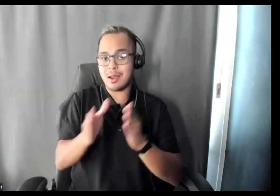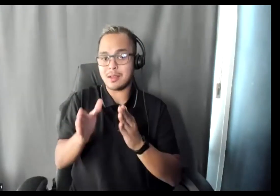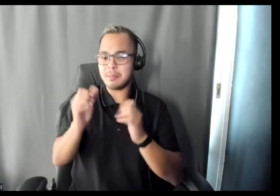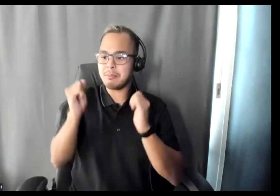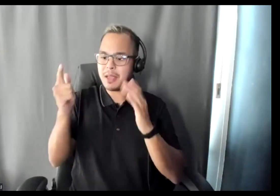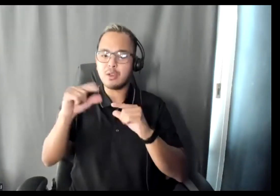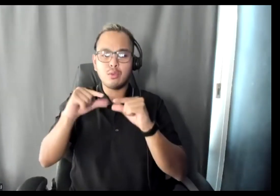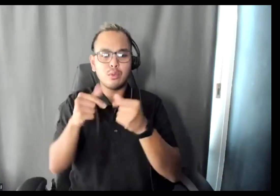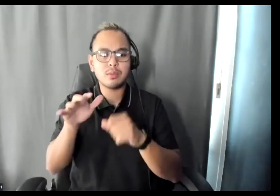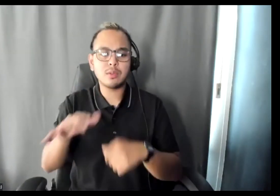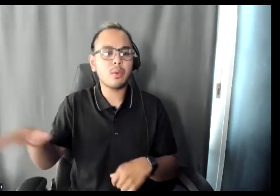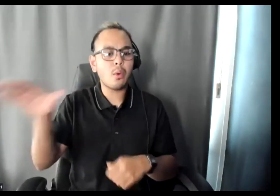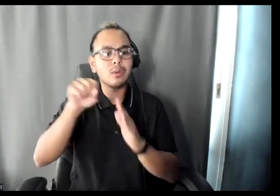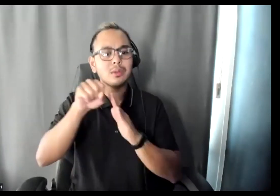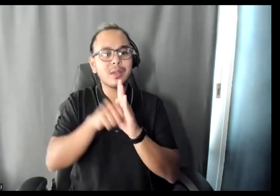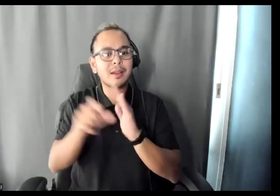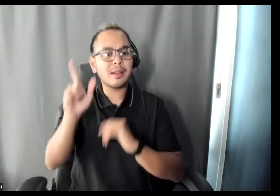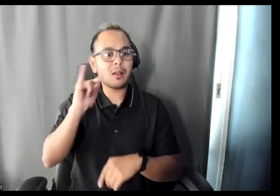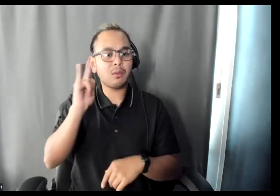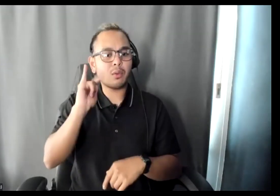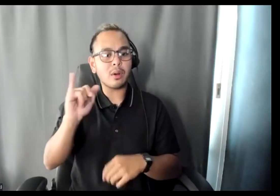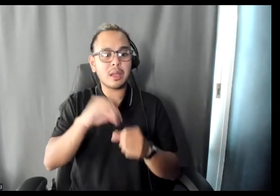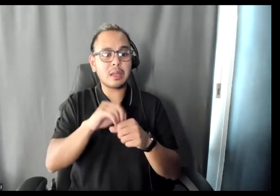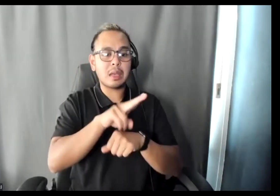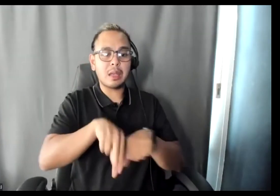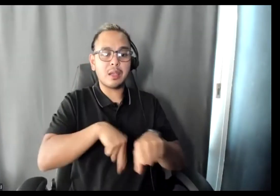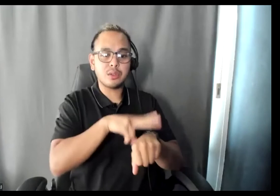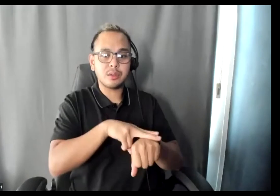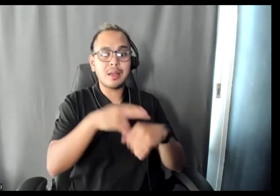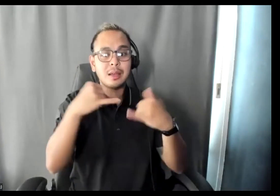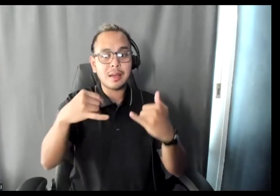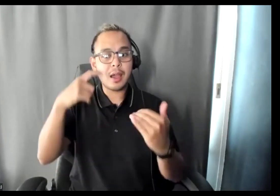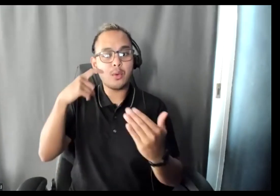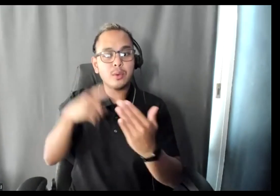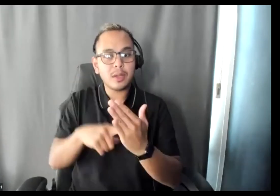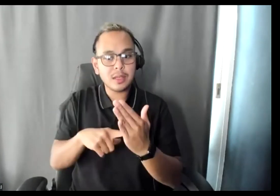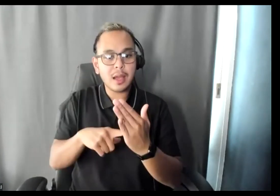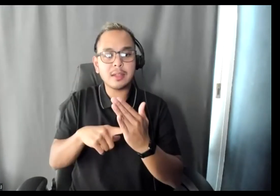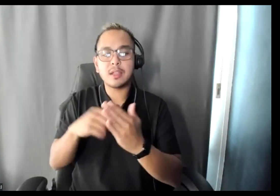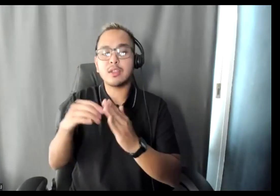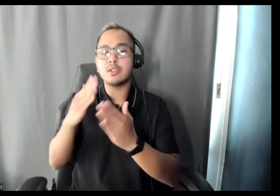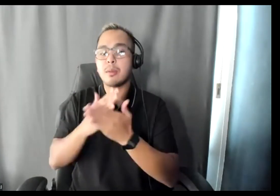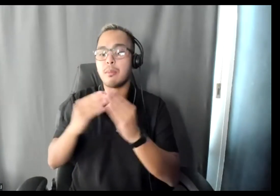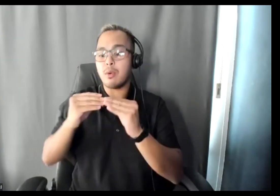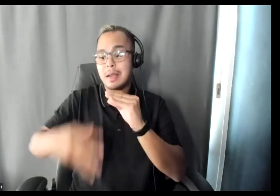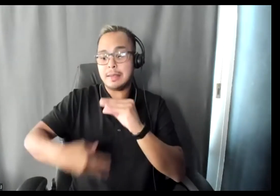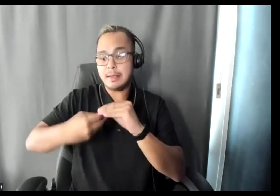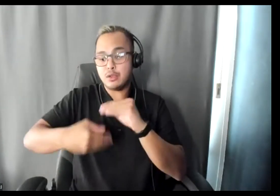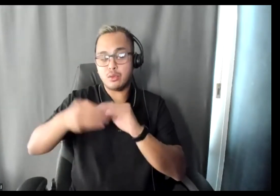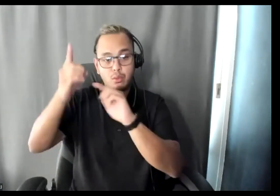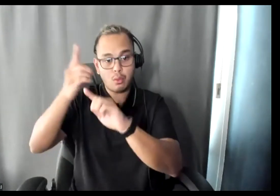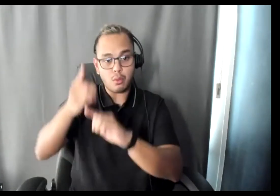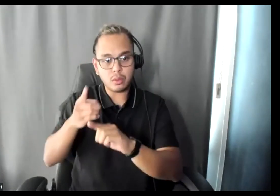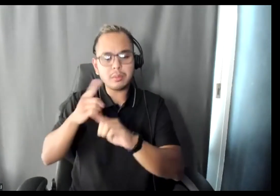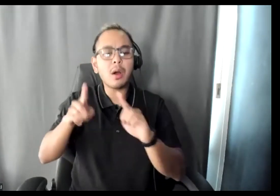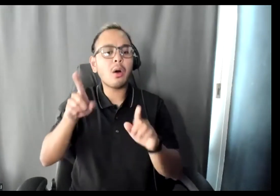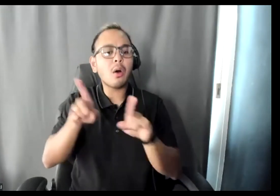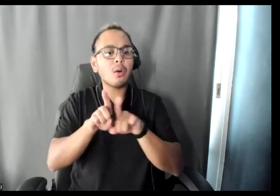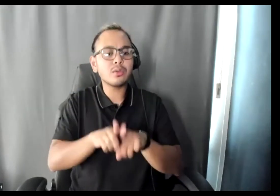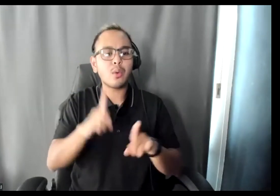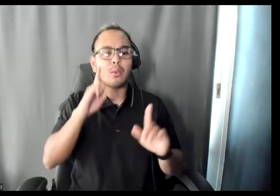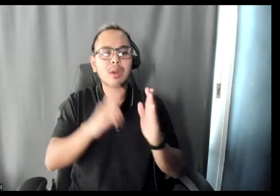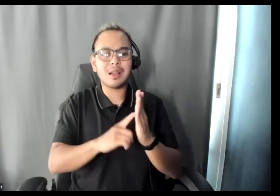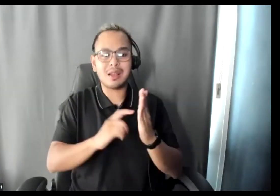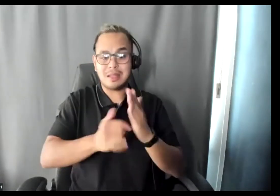the state of California and across the nation, and now realizing some of those initial goals, right? But having that be realized in the moment that